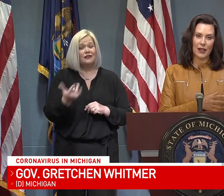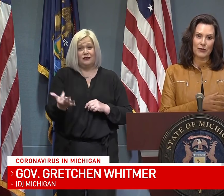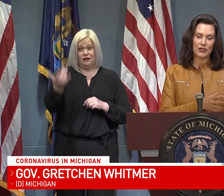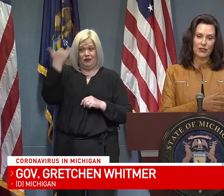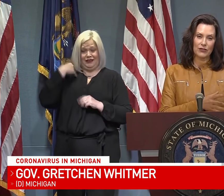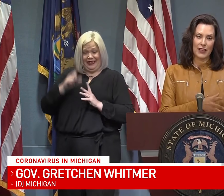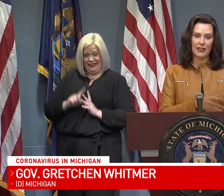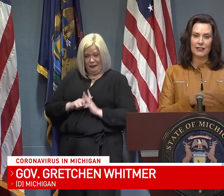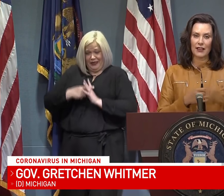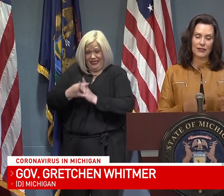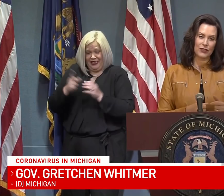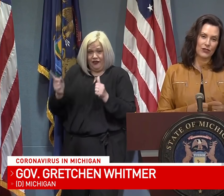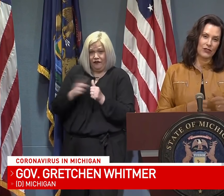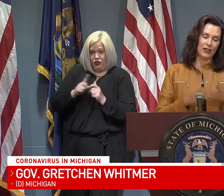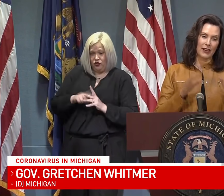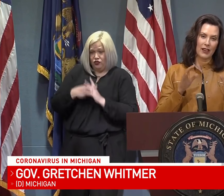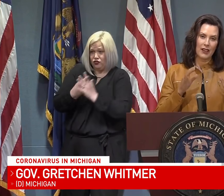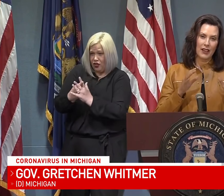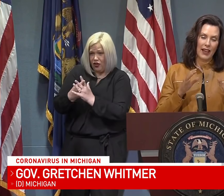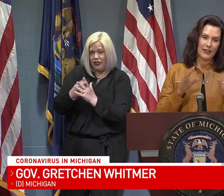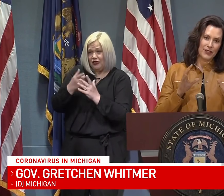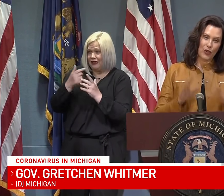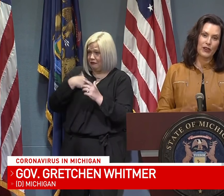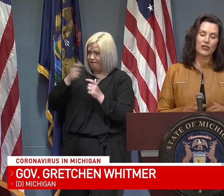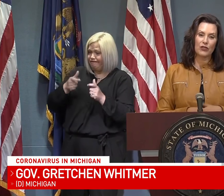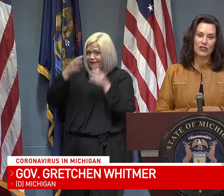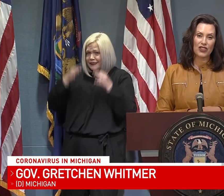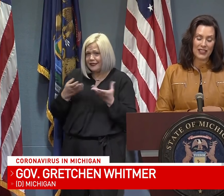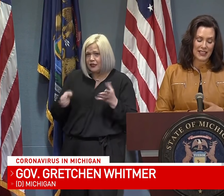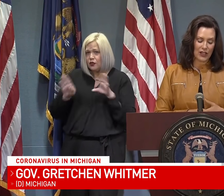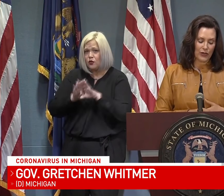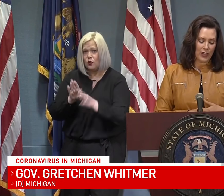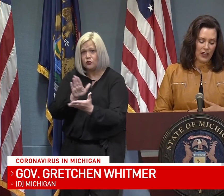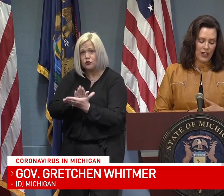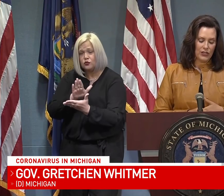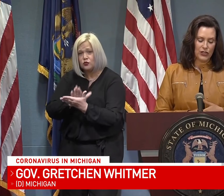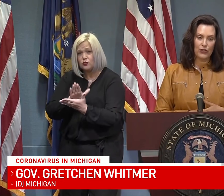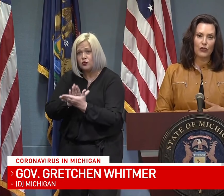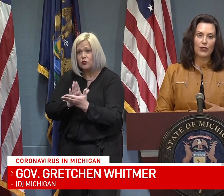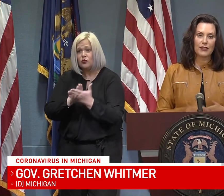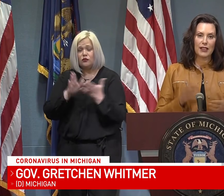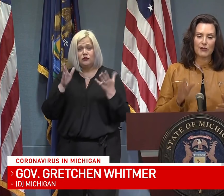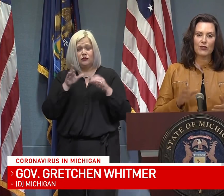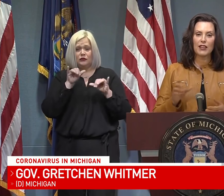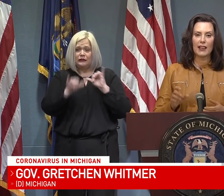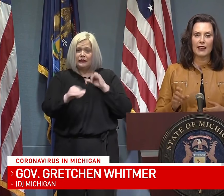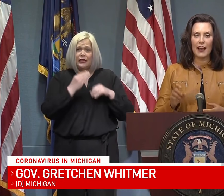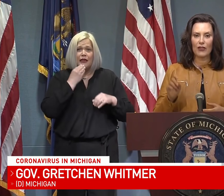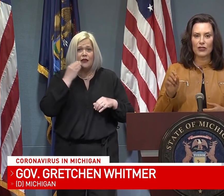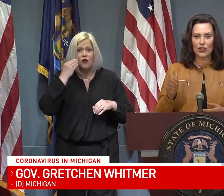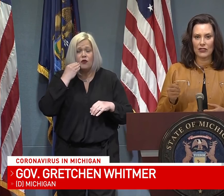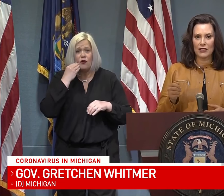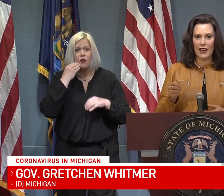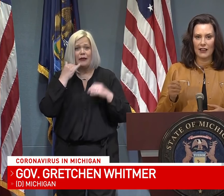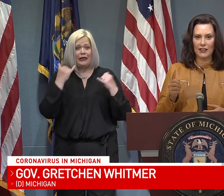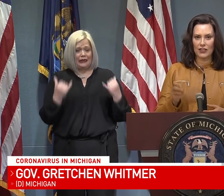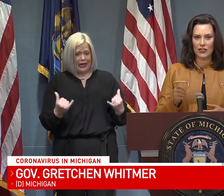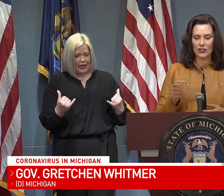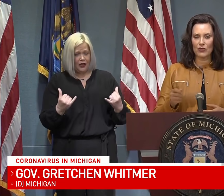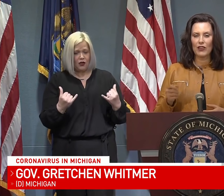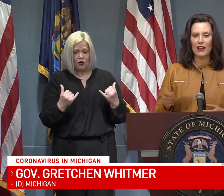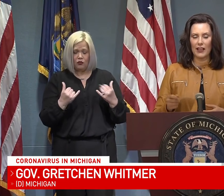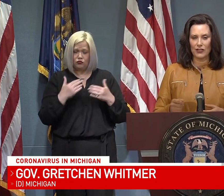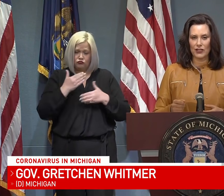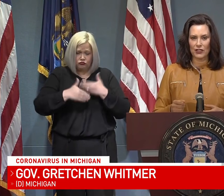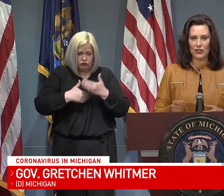aggressive steps to take kids out of school and go into a shutdown, to the steps we're taking now to turn the dial and to